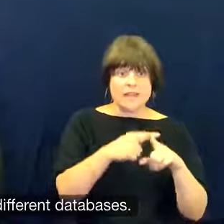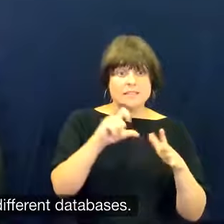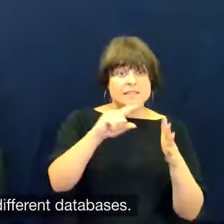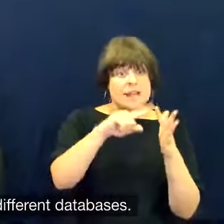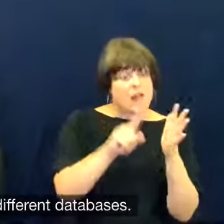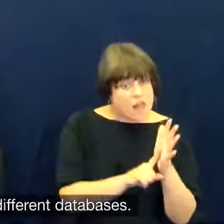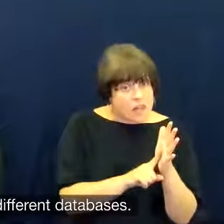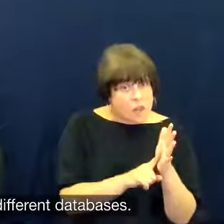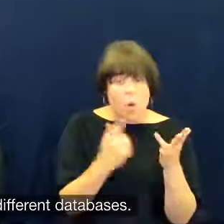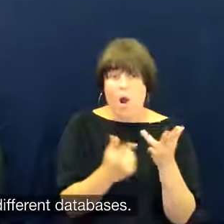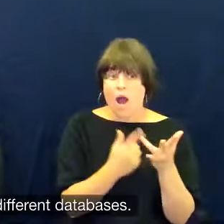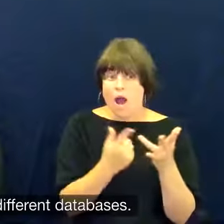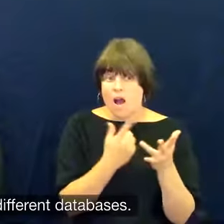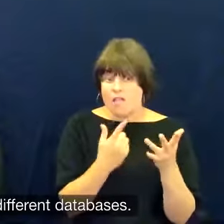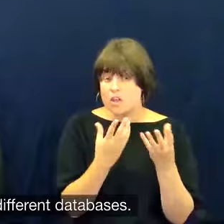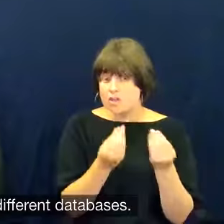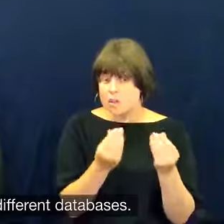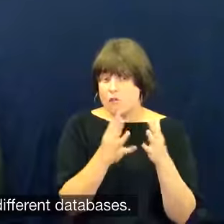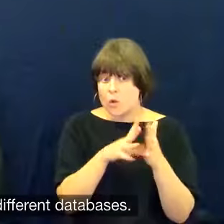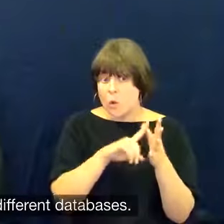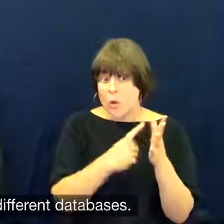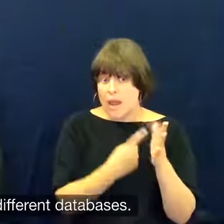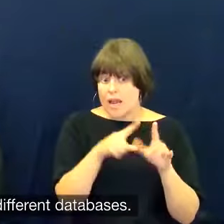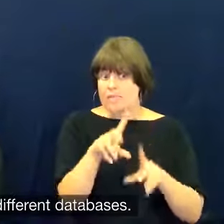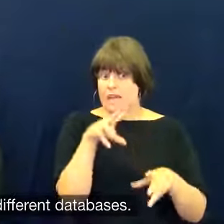use other software, or is that part